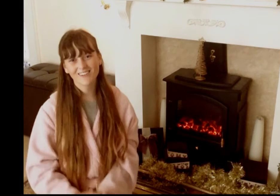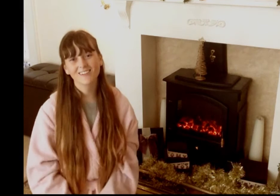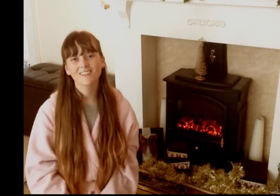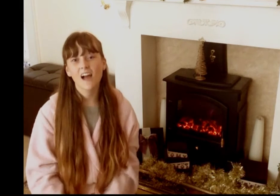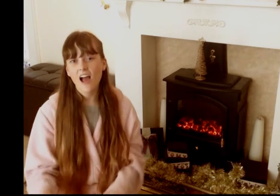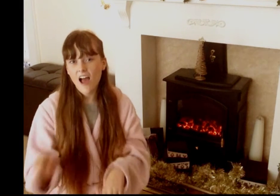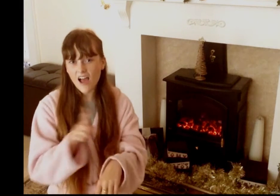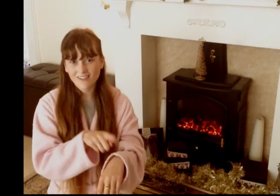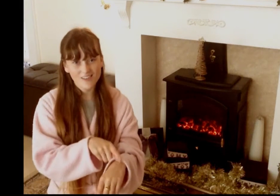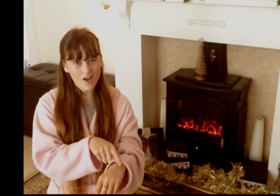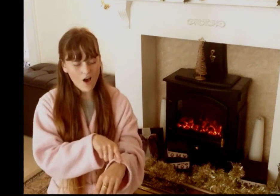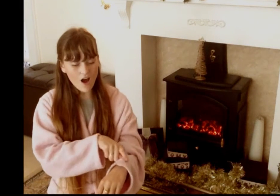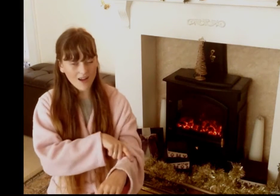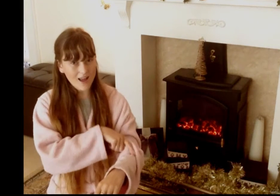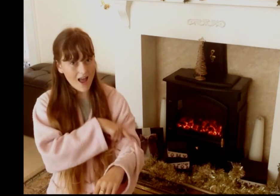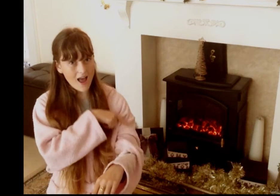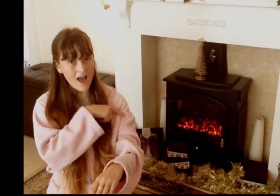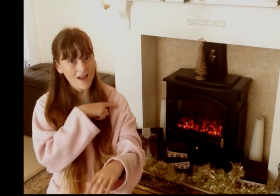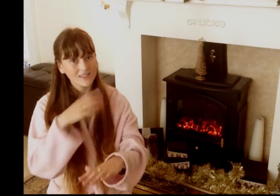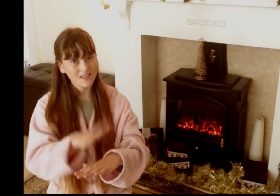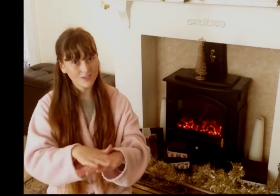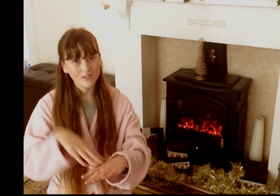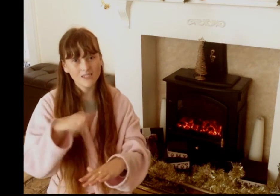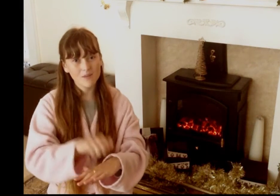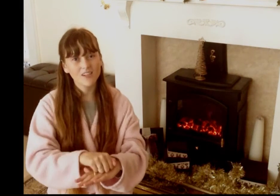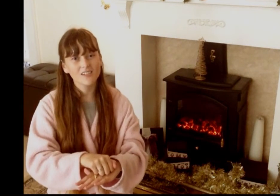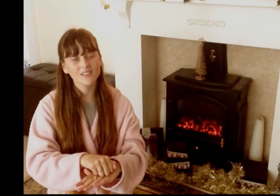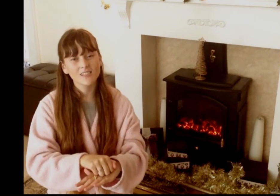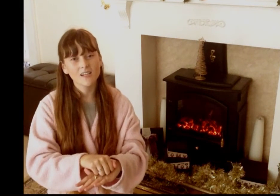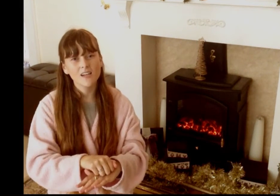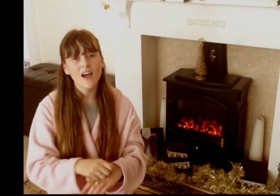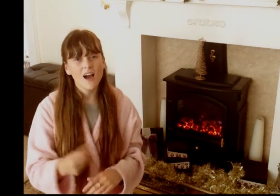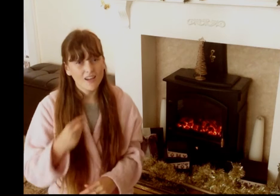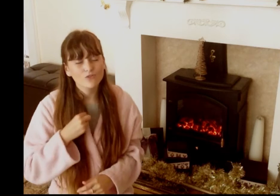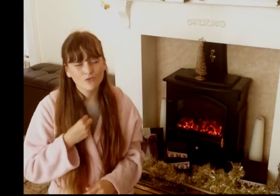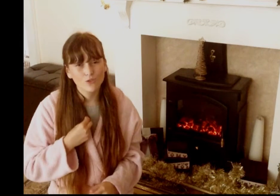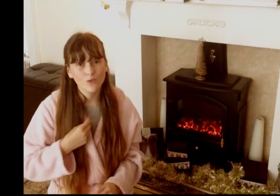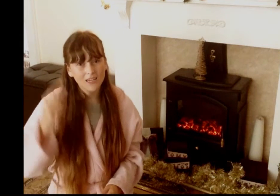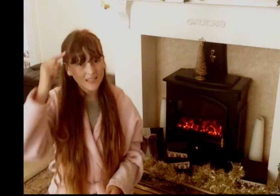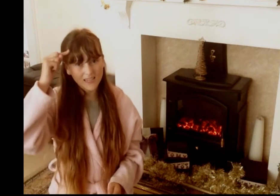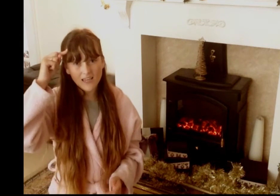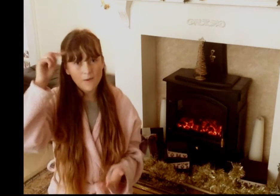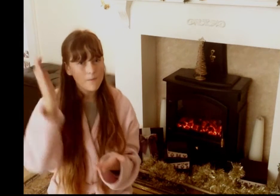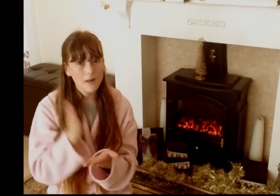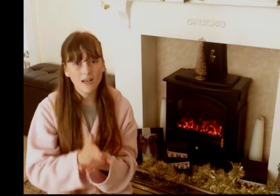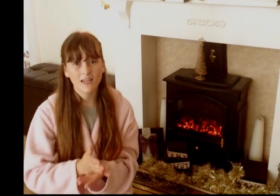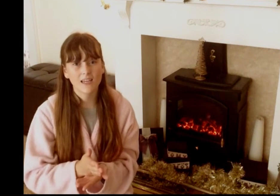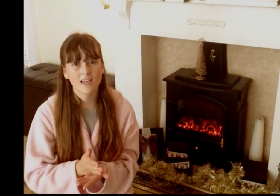As long as there's Christmas, I truly believe